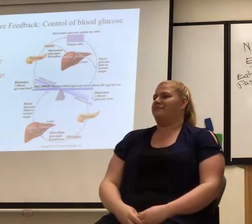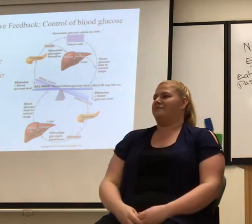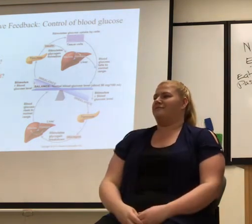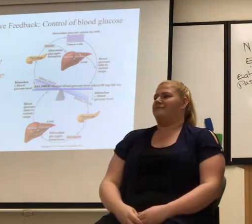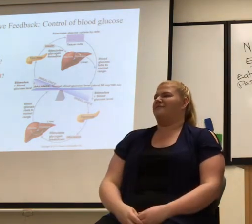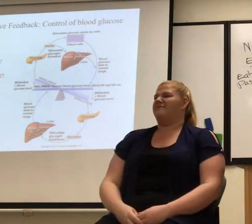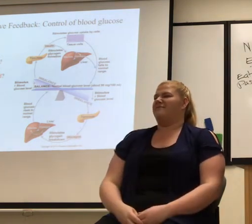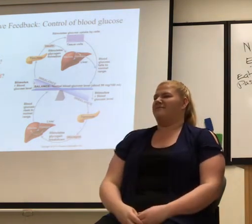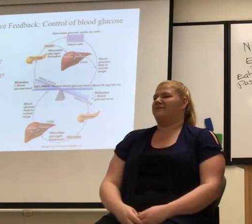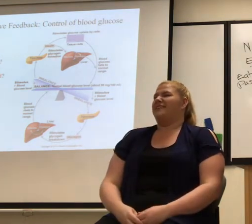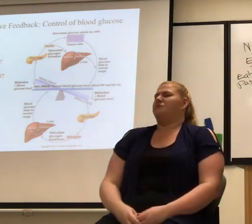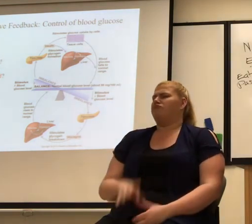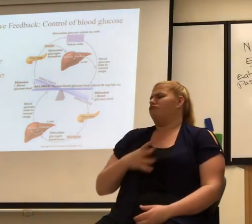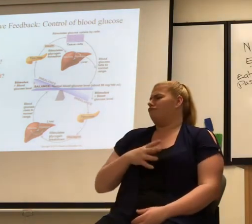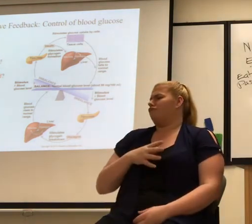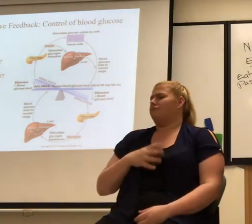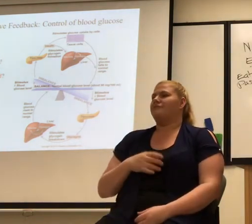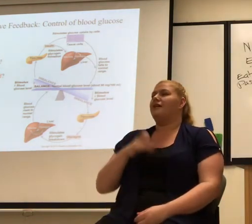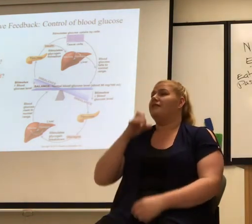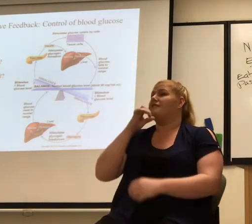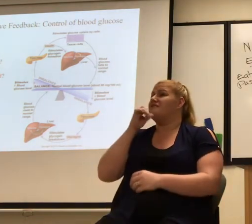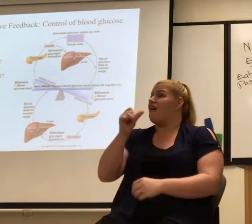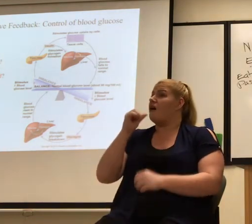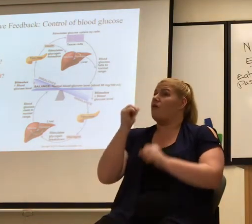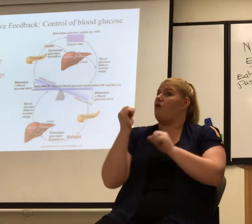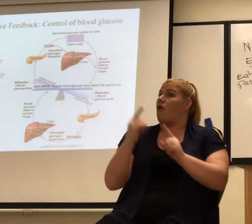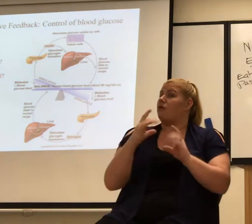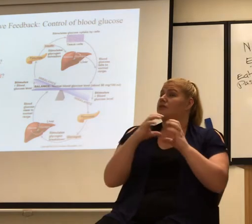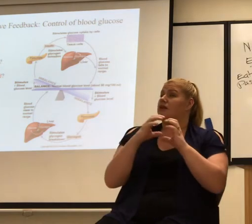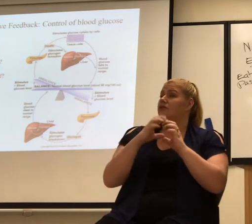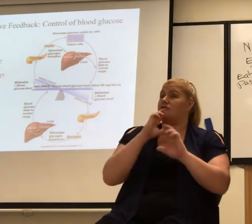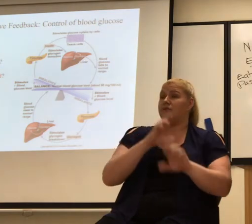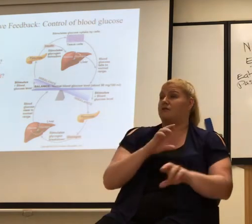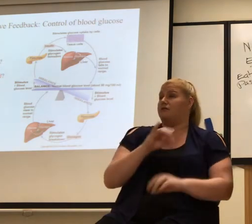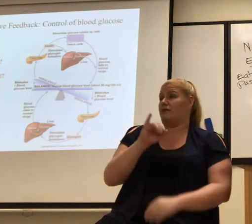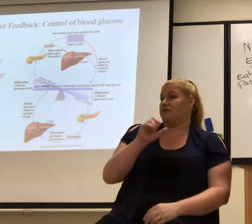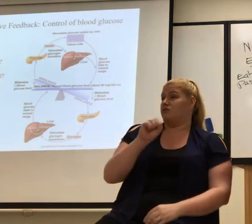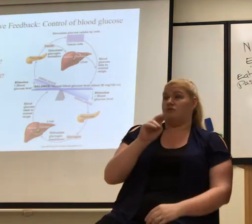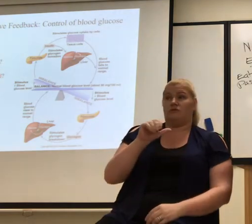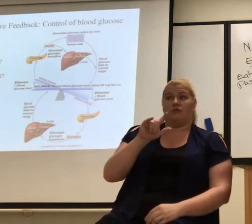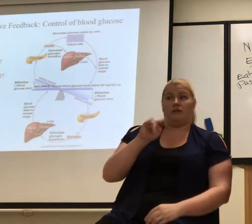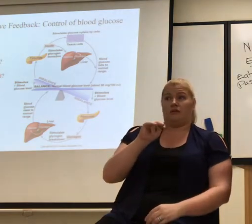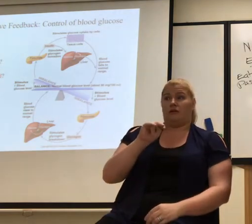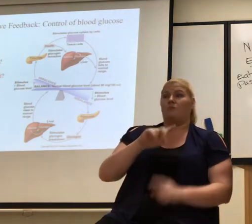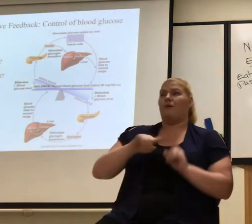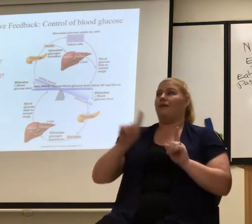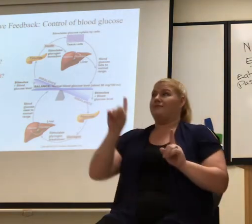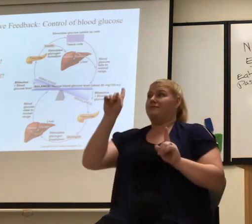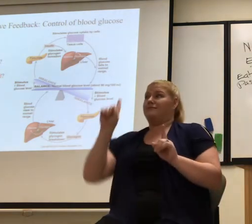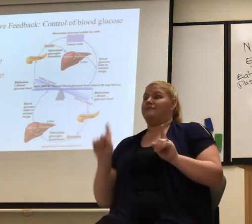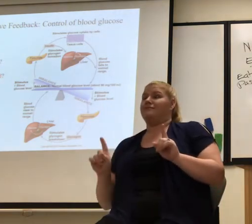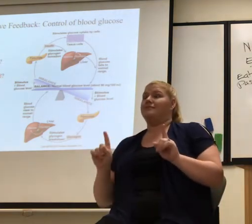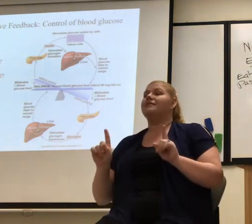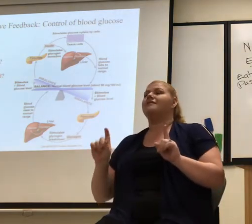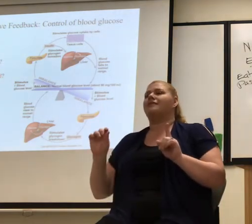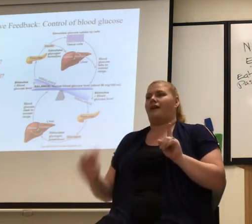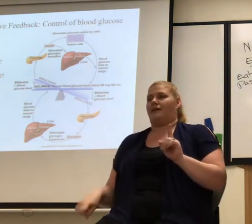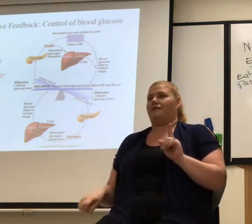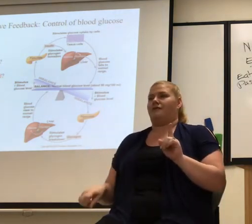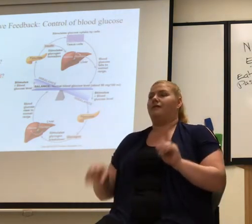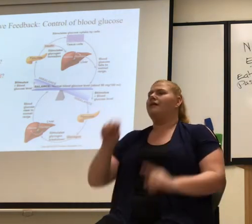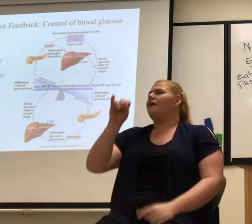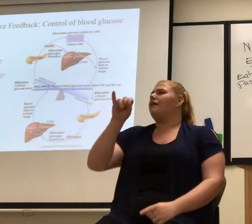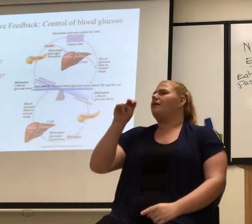Not all cells respond to insulin, but a cell from those things do. So insulin